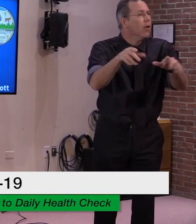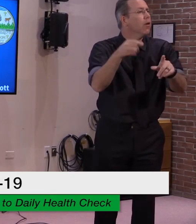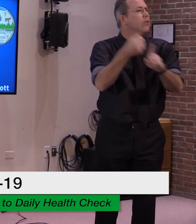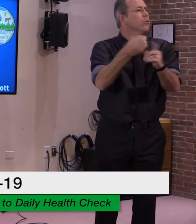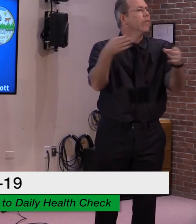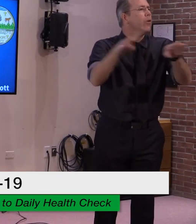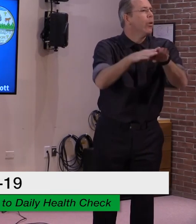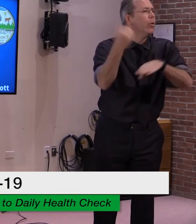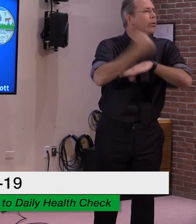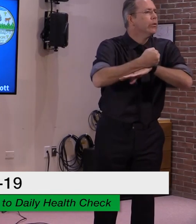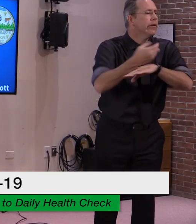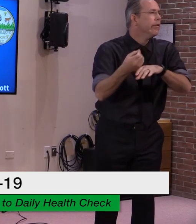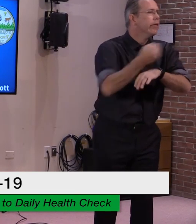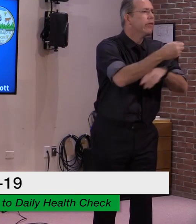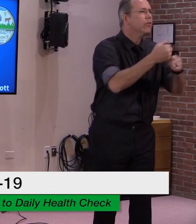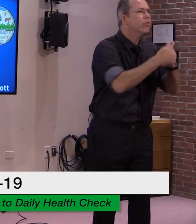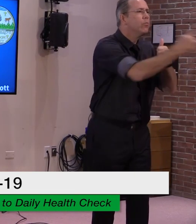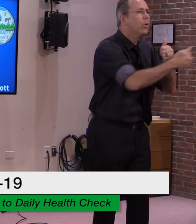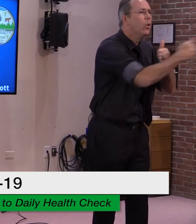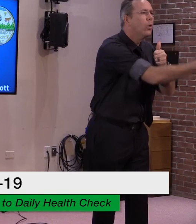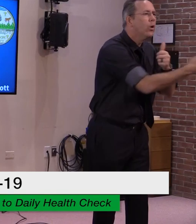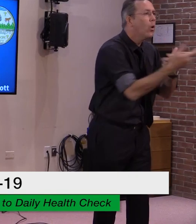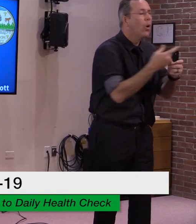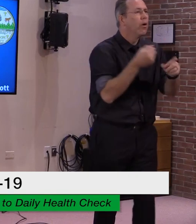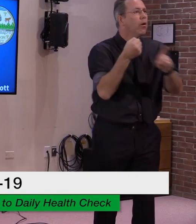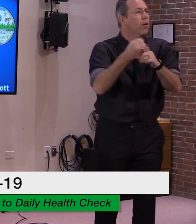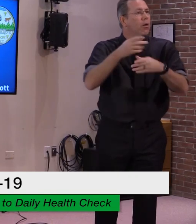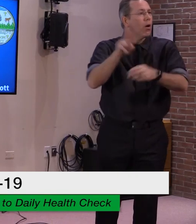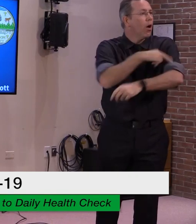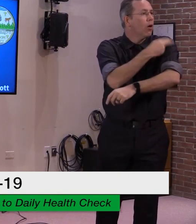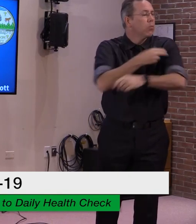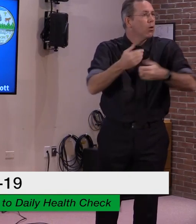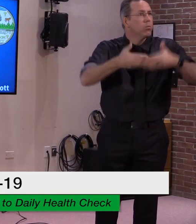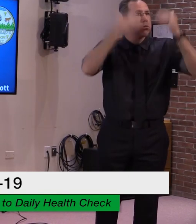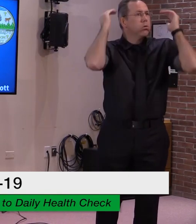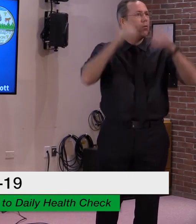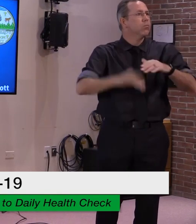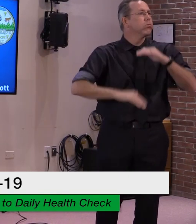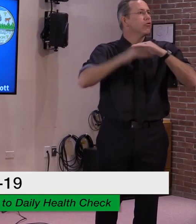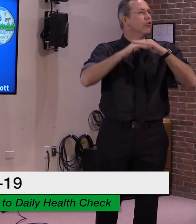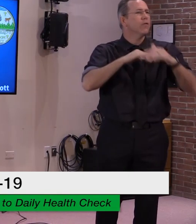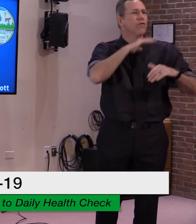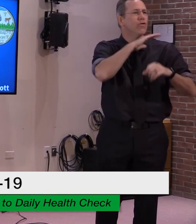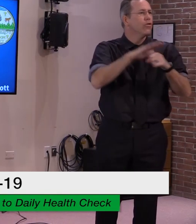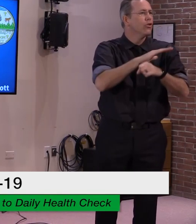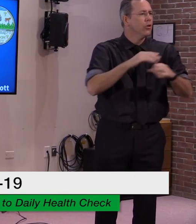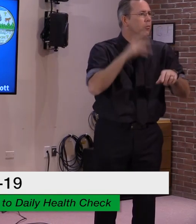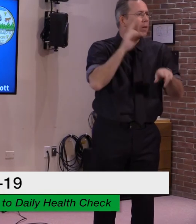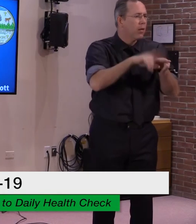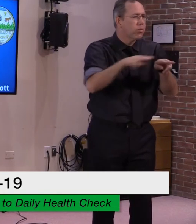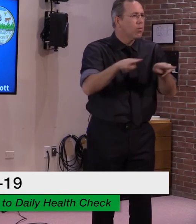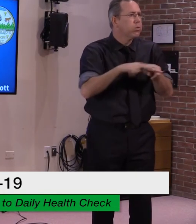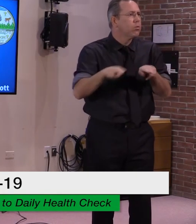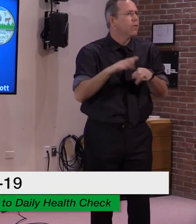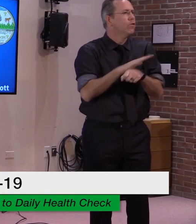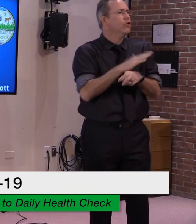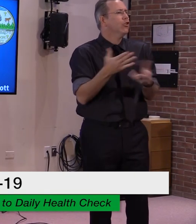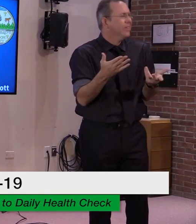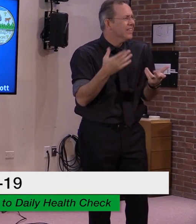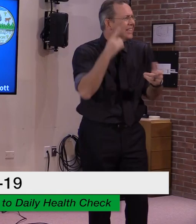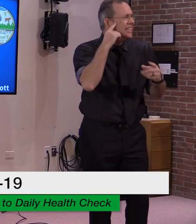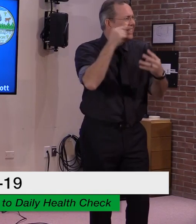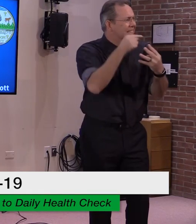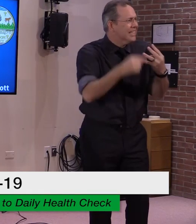dominoes we put our health care facilities at risk and the fact is protecting our family and friends is